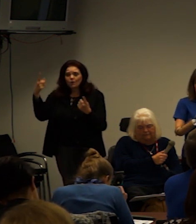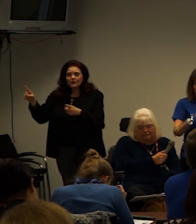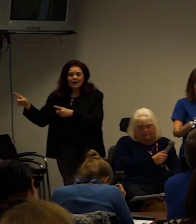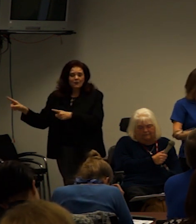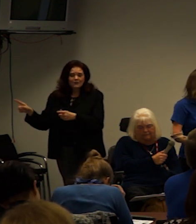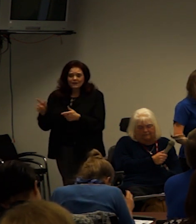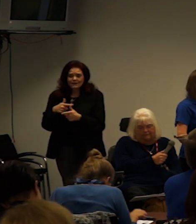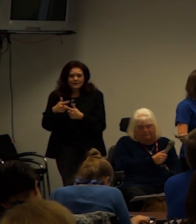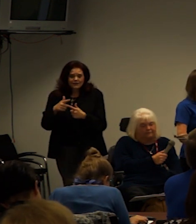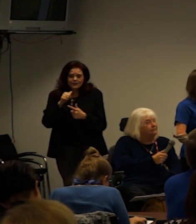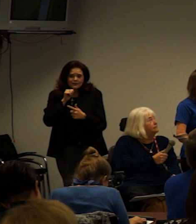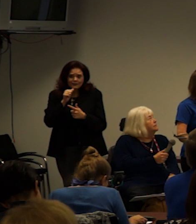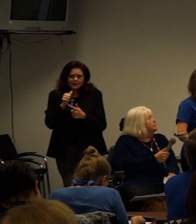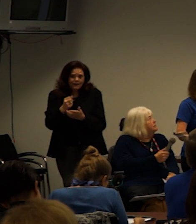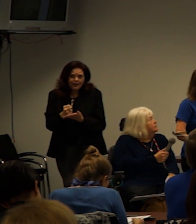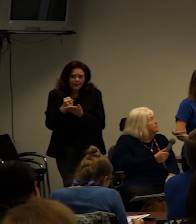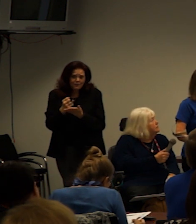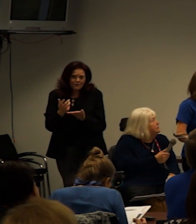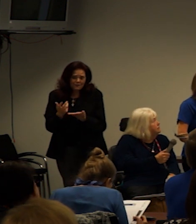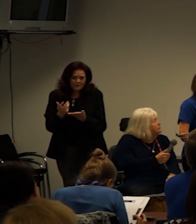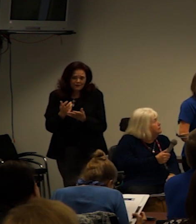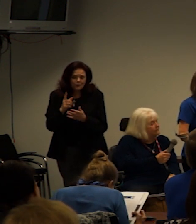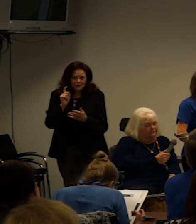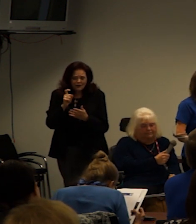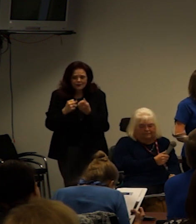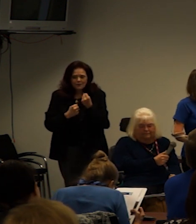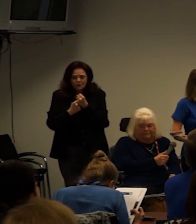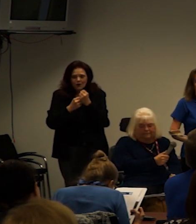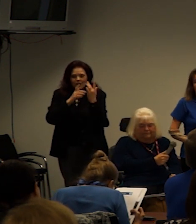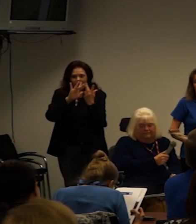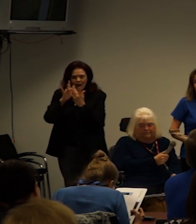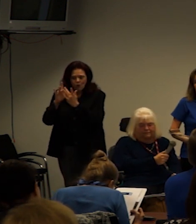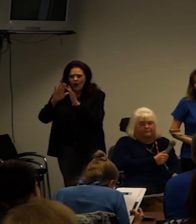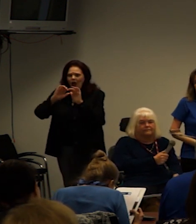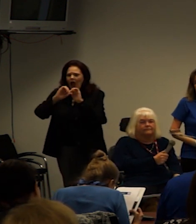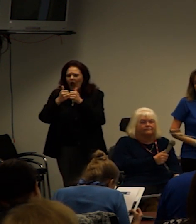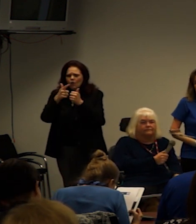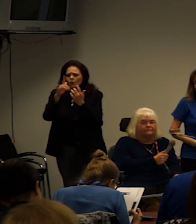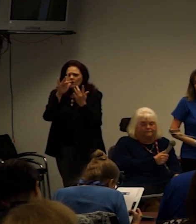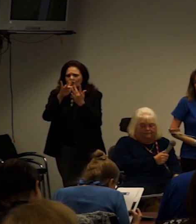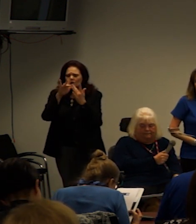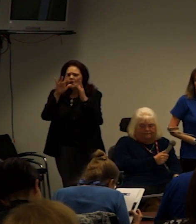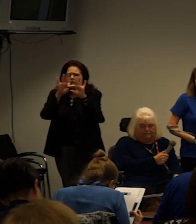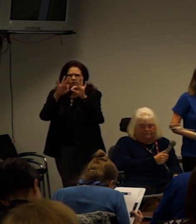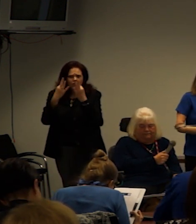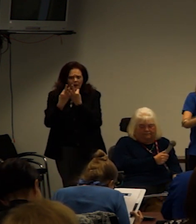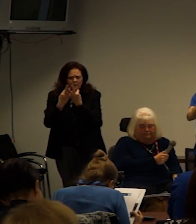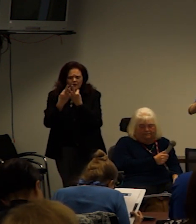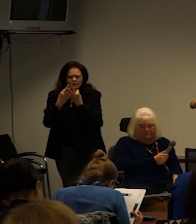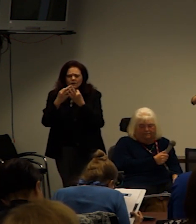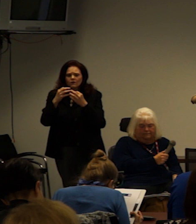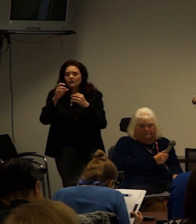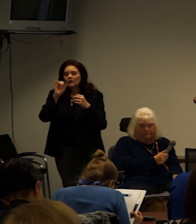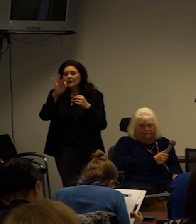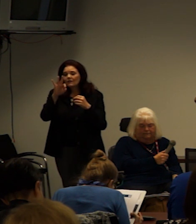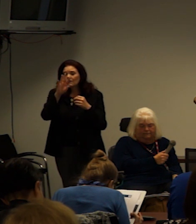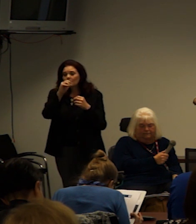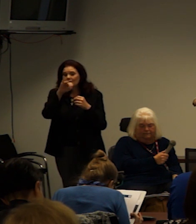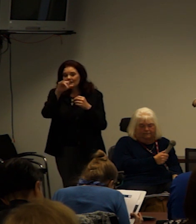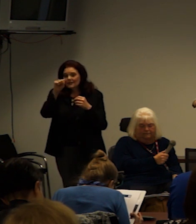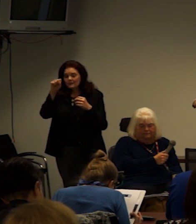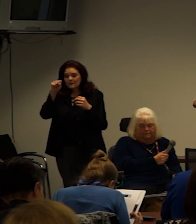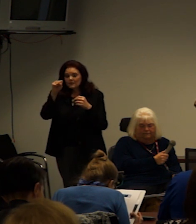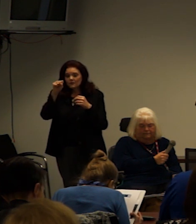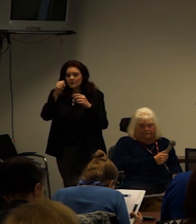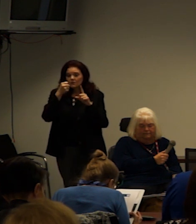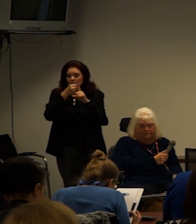if it goes wrong. You need a support network. How will you contact family members? If Mississippi is